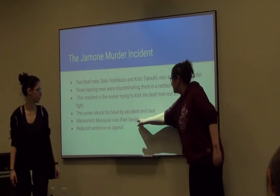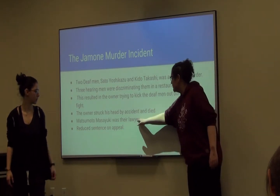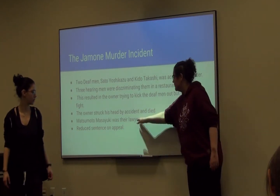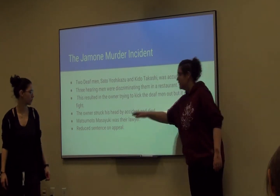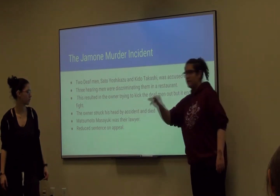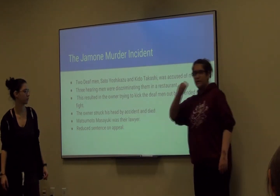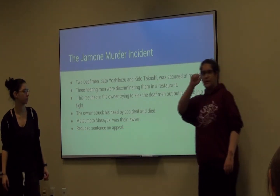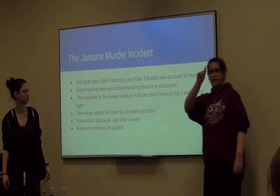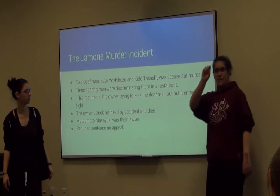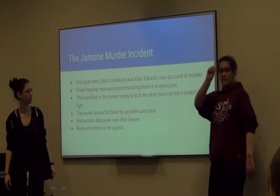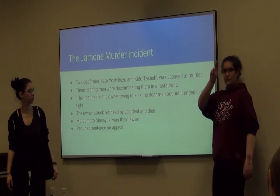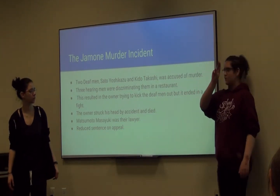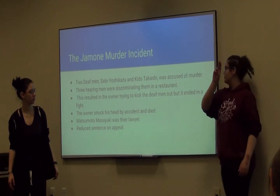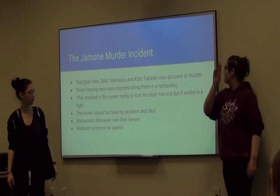to add,